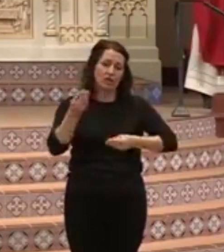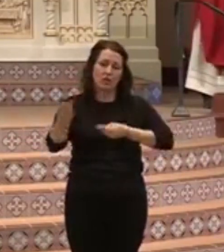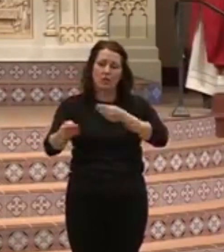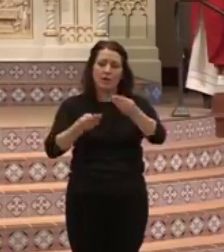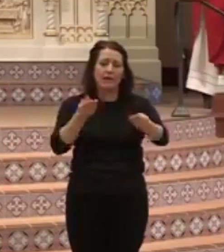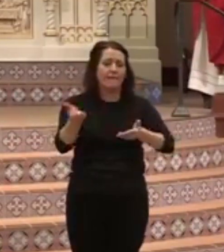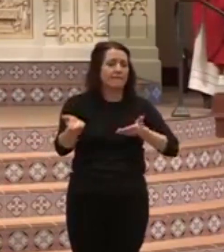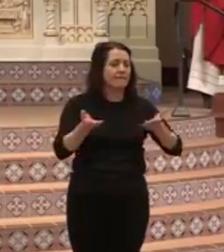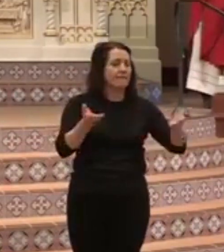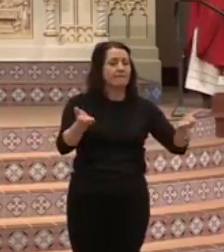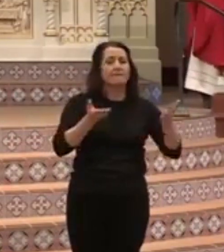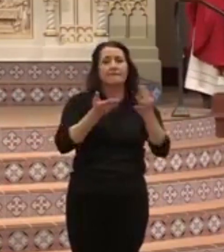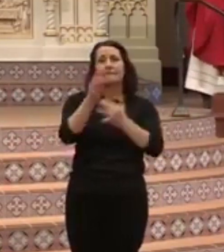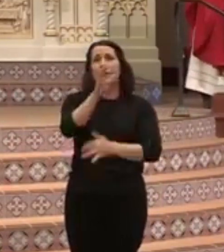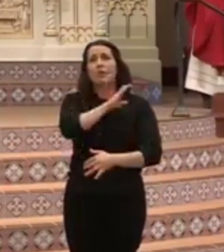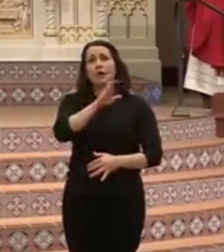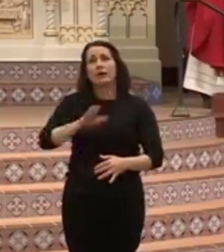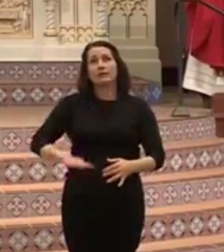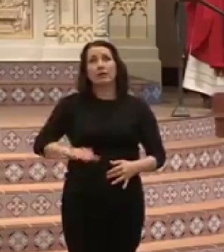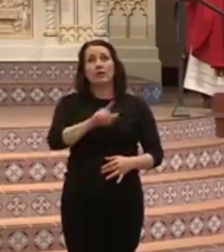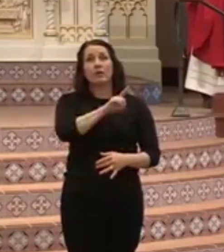Through Christ our